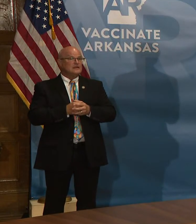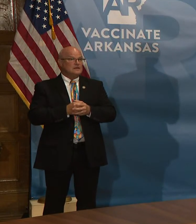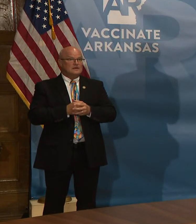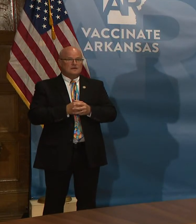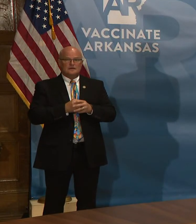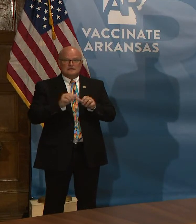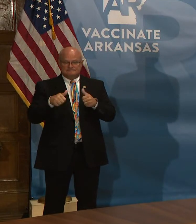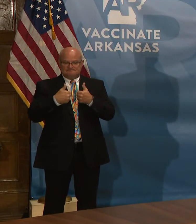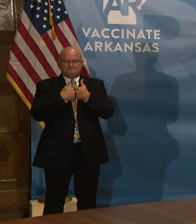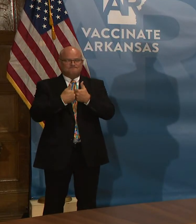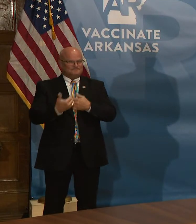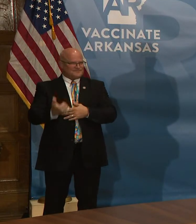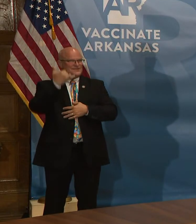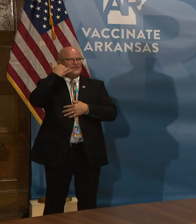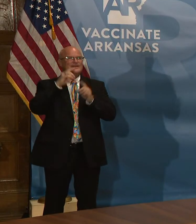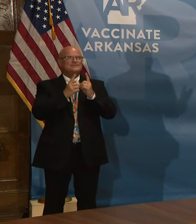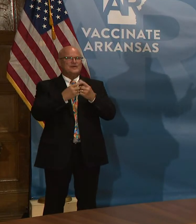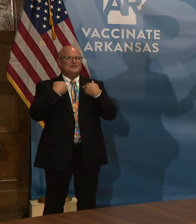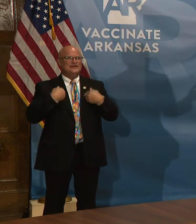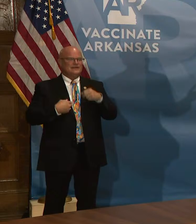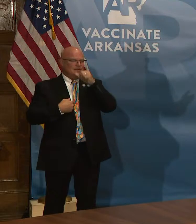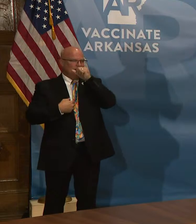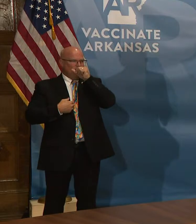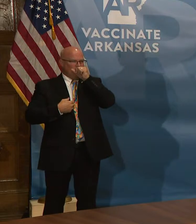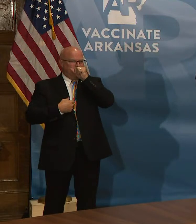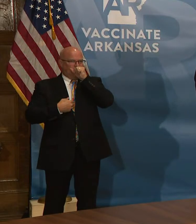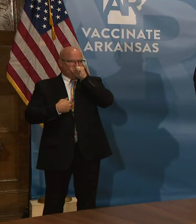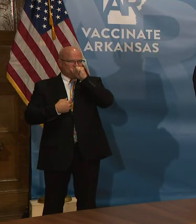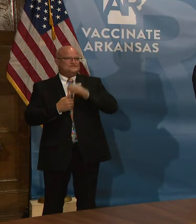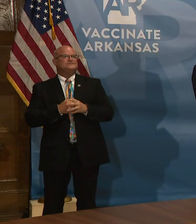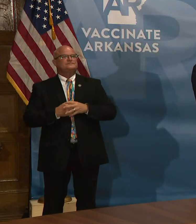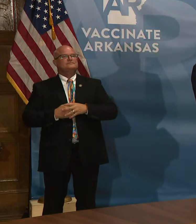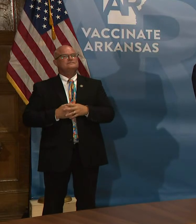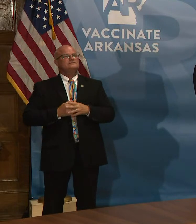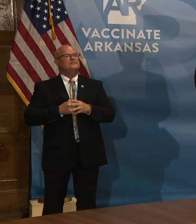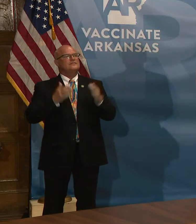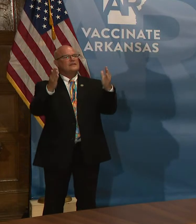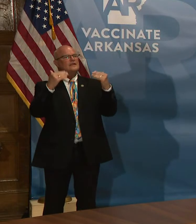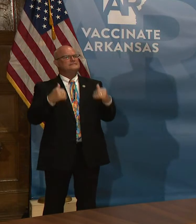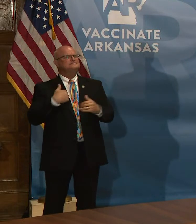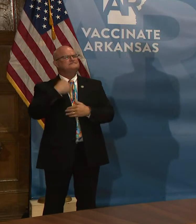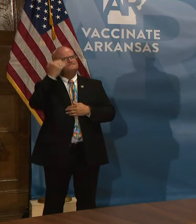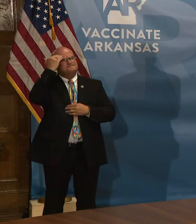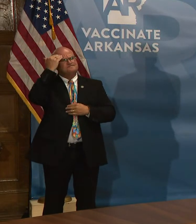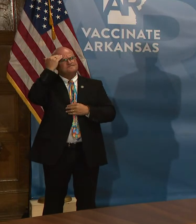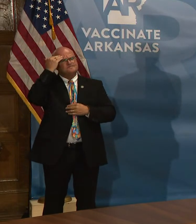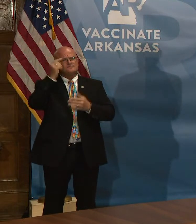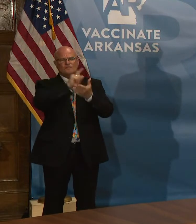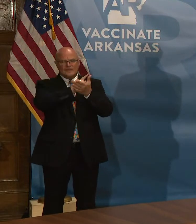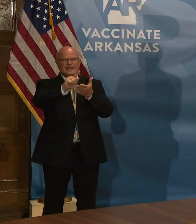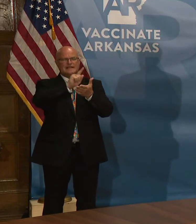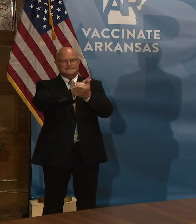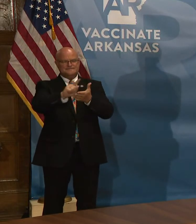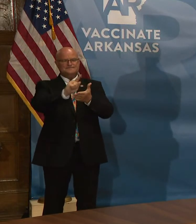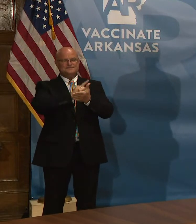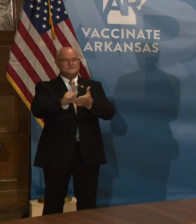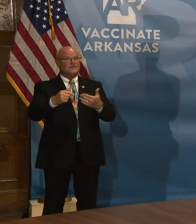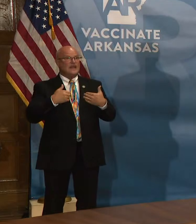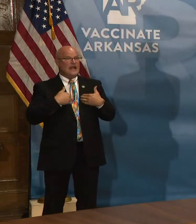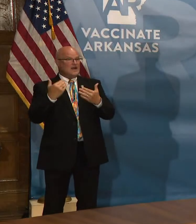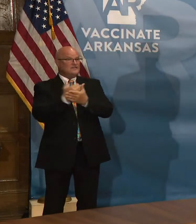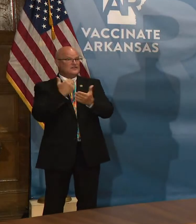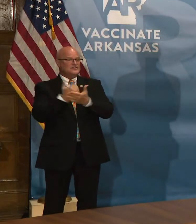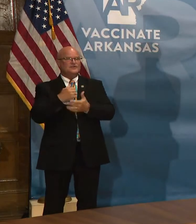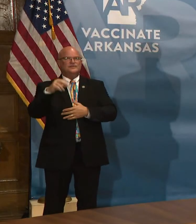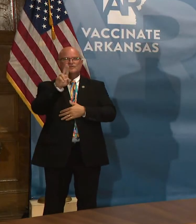any challenge there, just call the Department of Health. And then I know that every week we come out with a